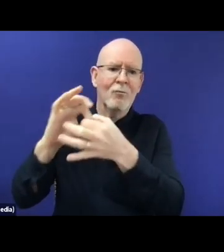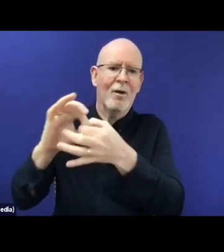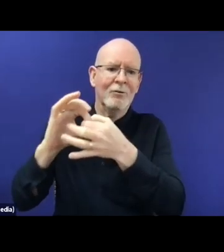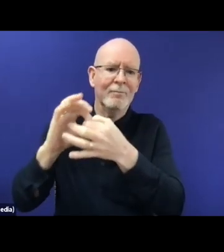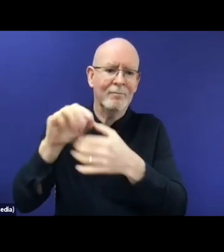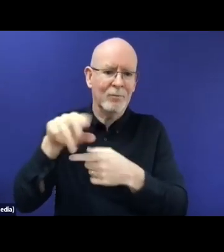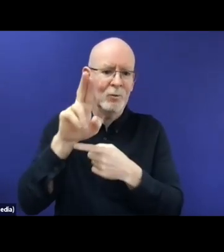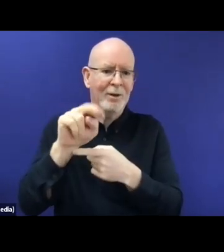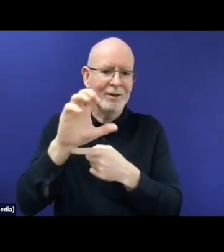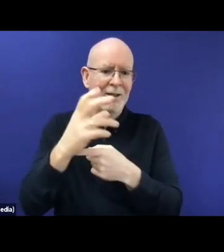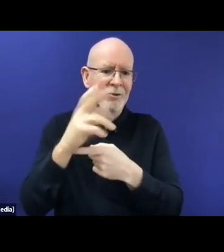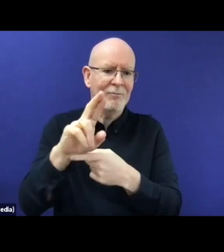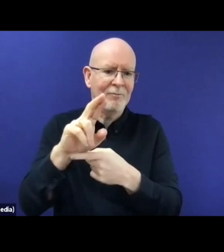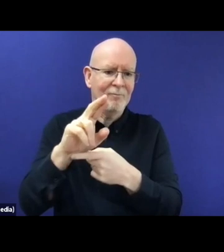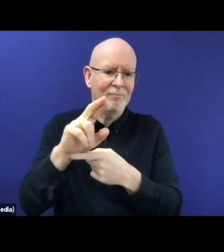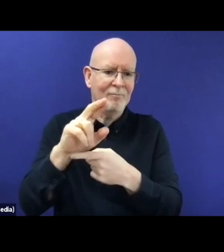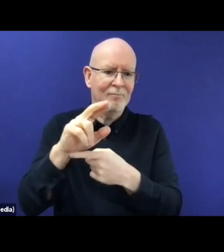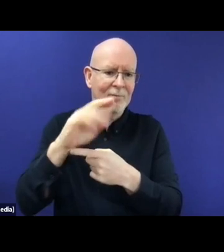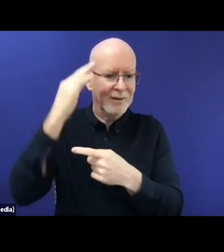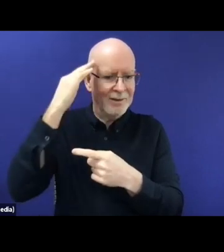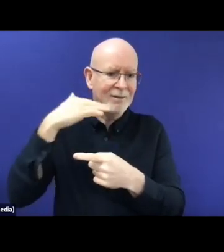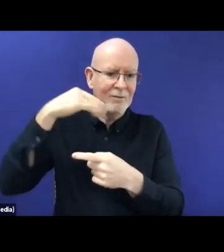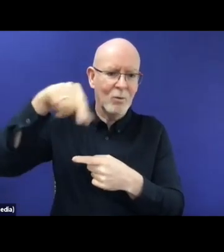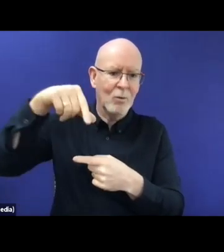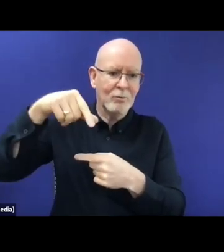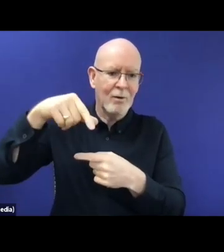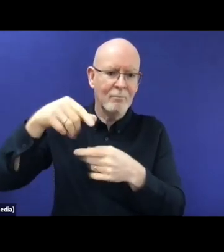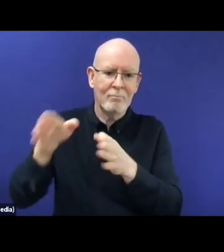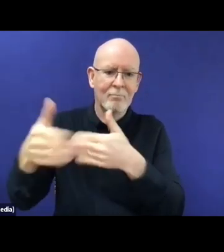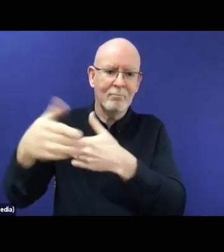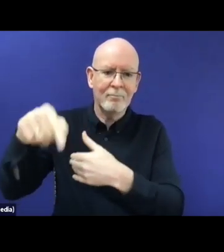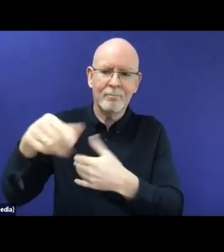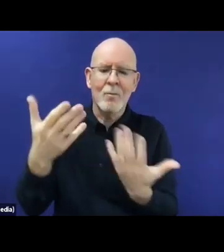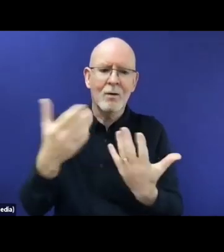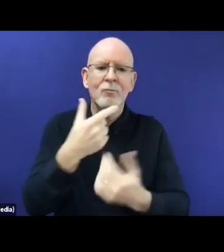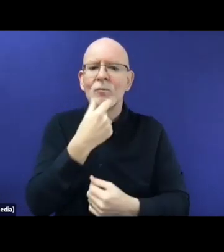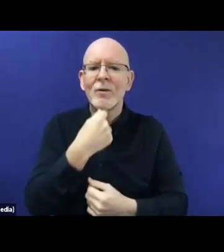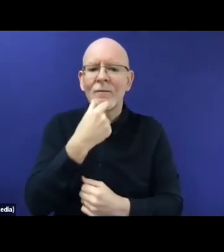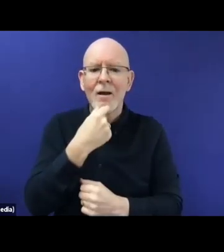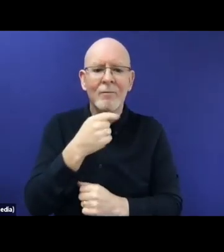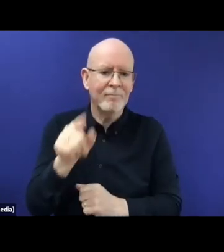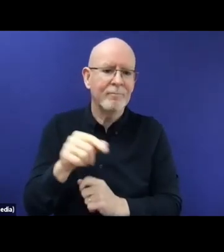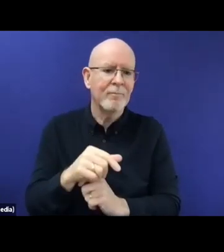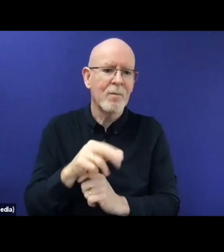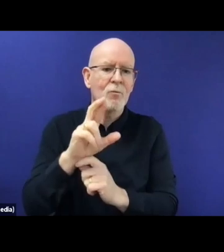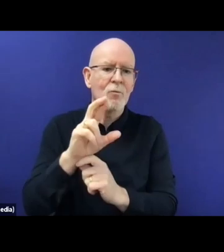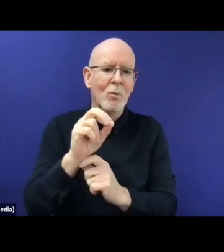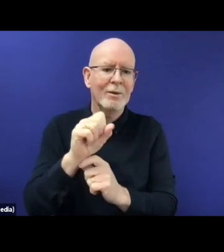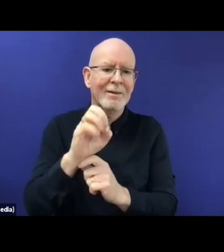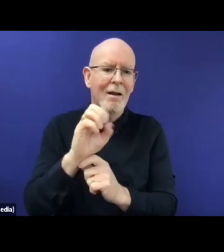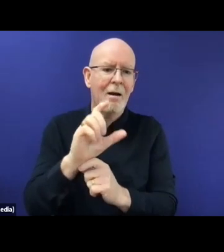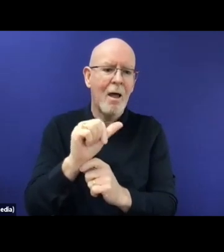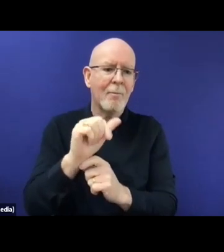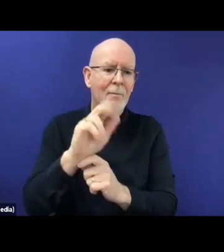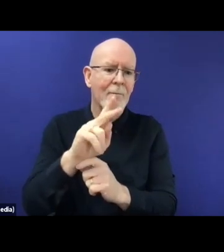Kenya, Belgium, Hungary, and Italy. Ms. Pagliuchi-Lor holds a master's degree in political science, international relations from